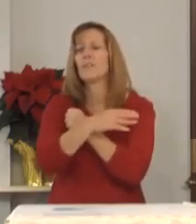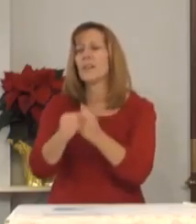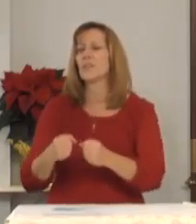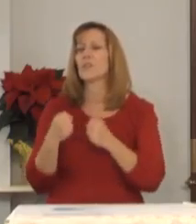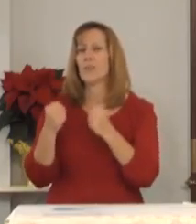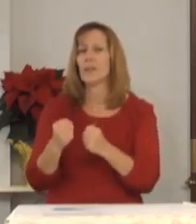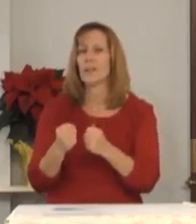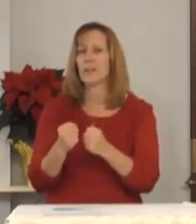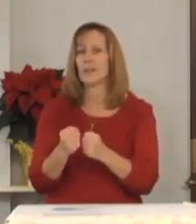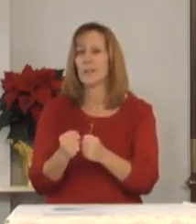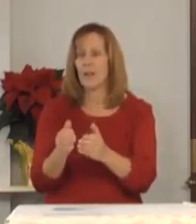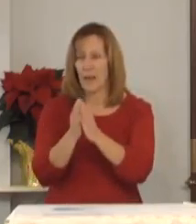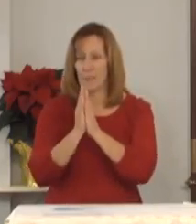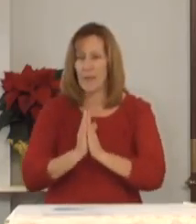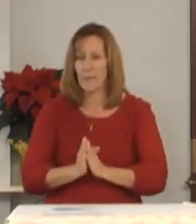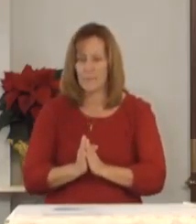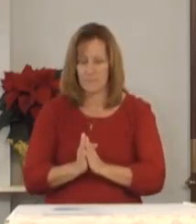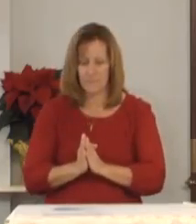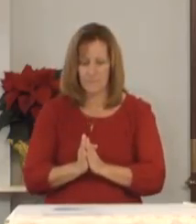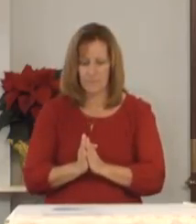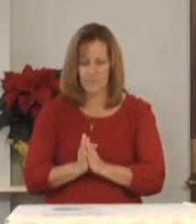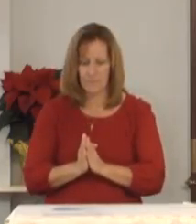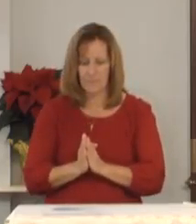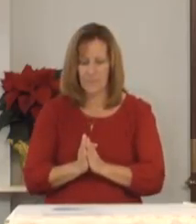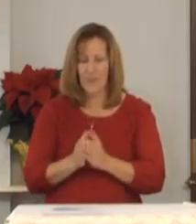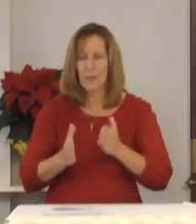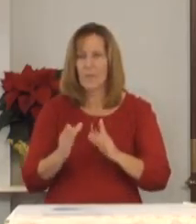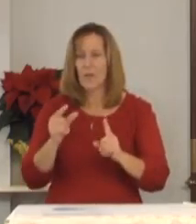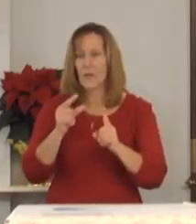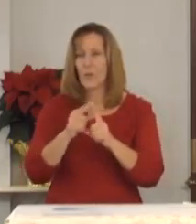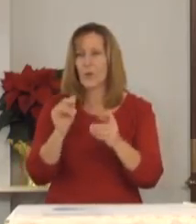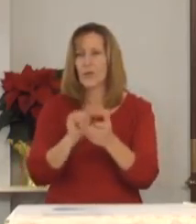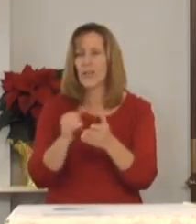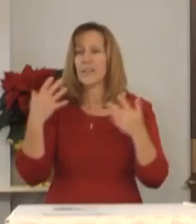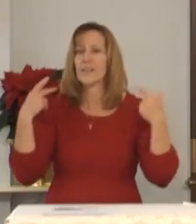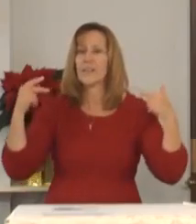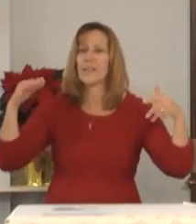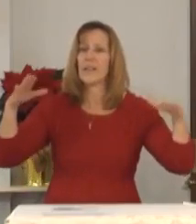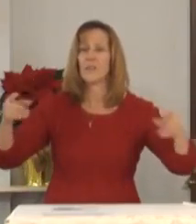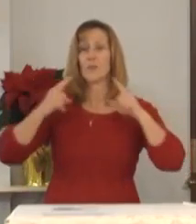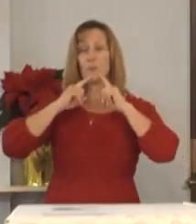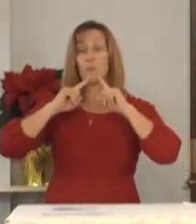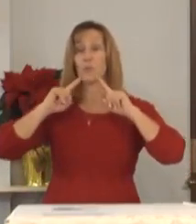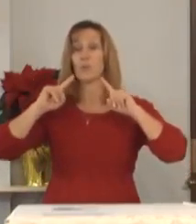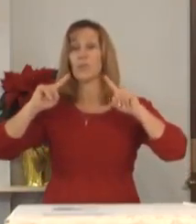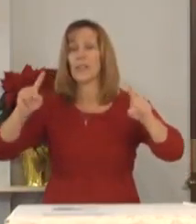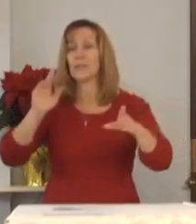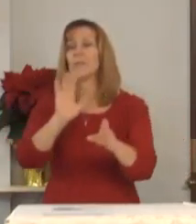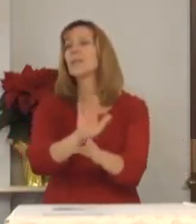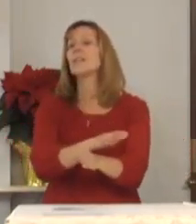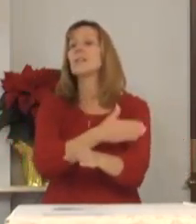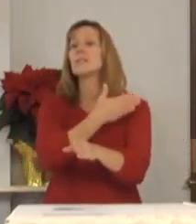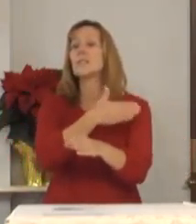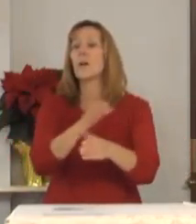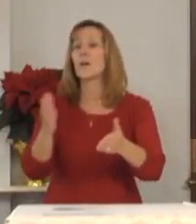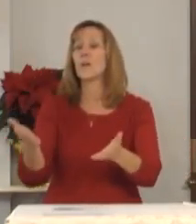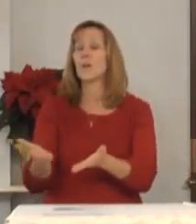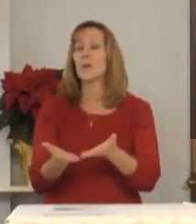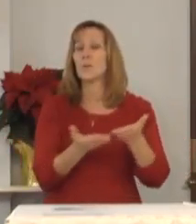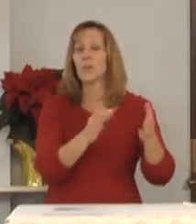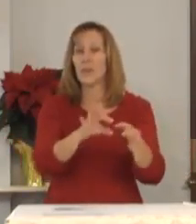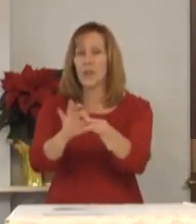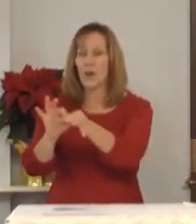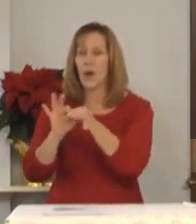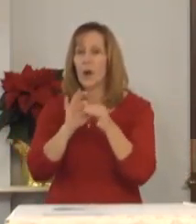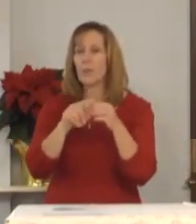strength. Amen. May the word that the angels proclaimed in song bring harmony